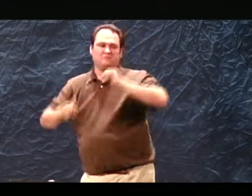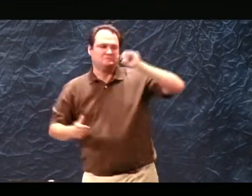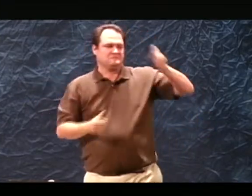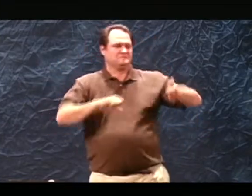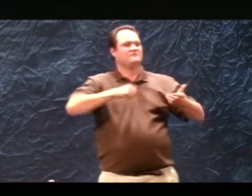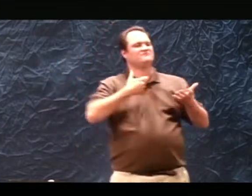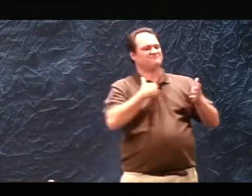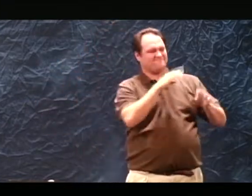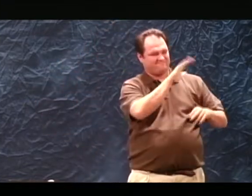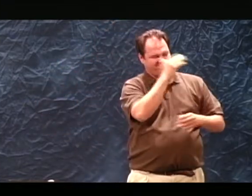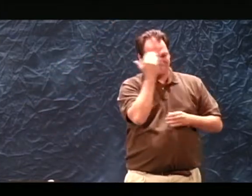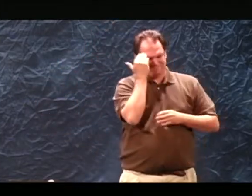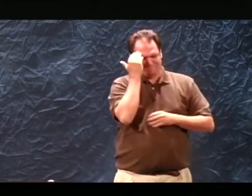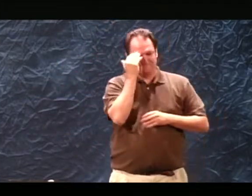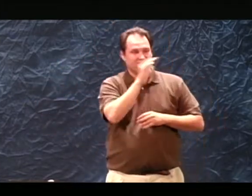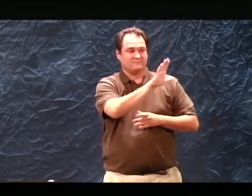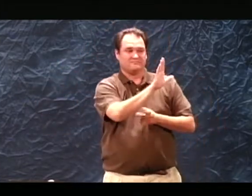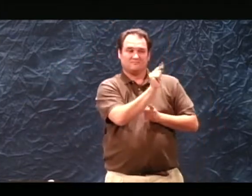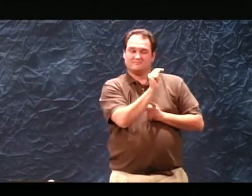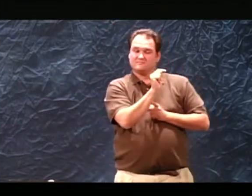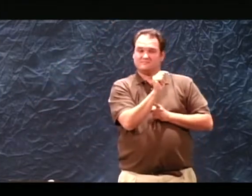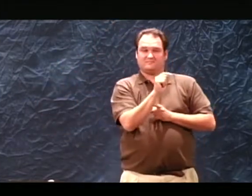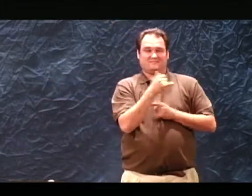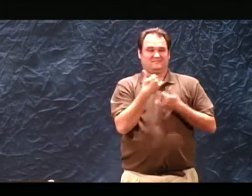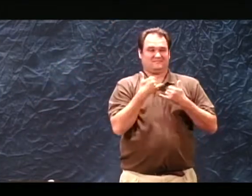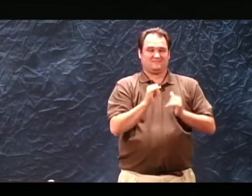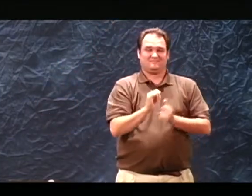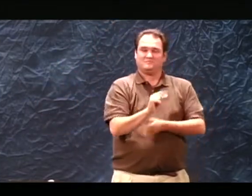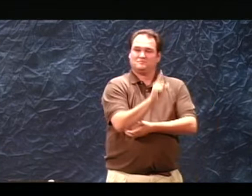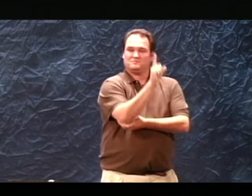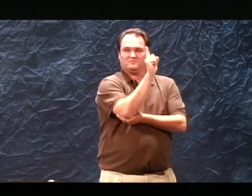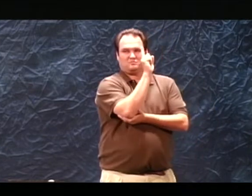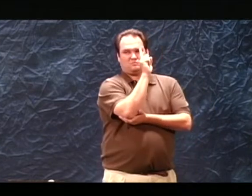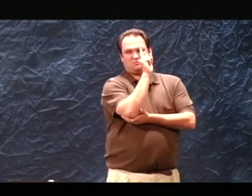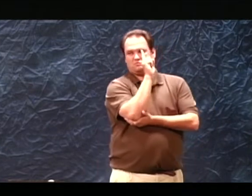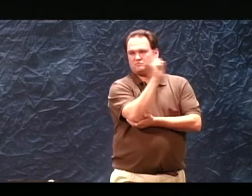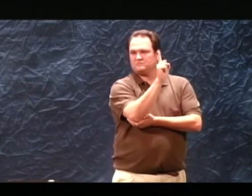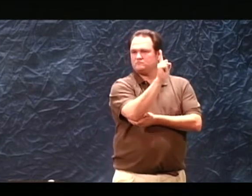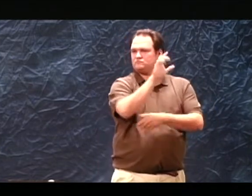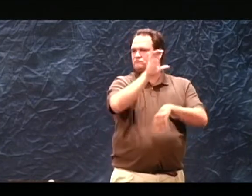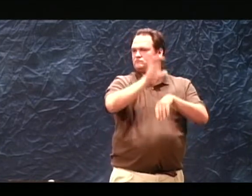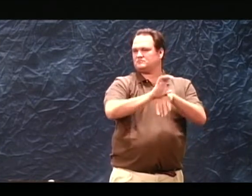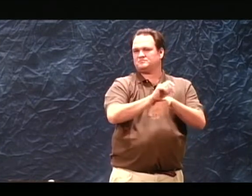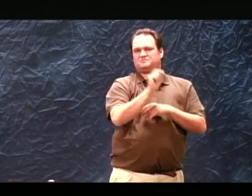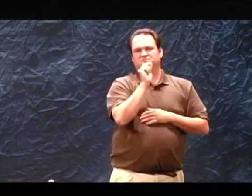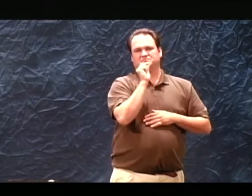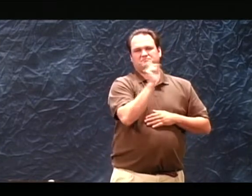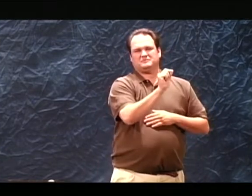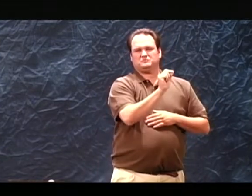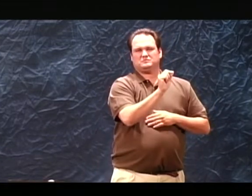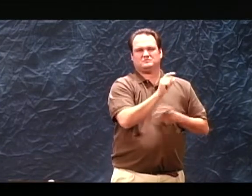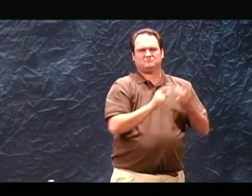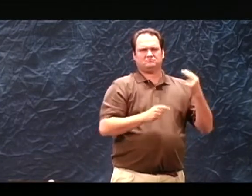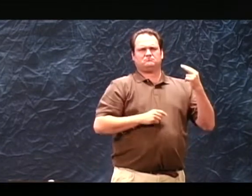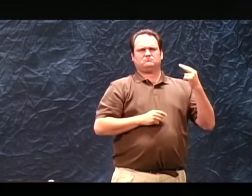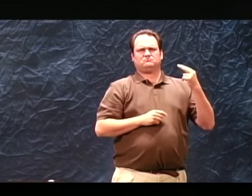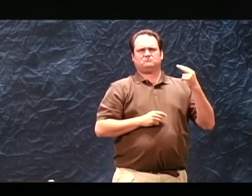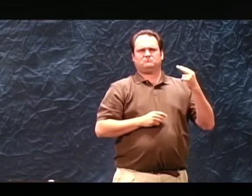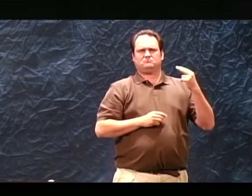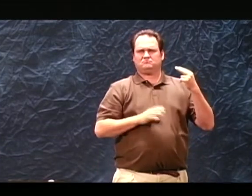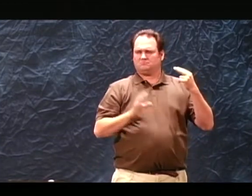and i said that we have any churches here now partly because of pride because we want to do things our way